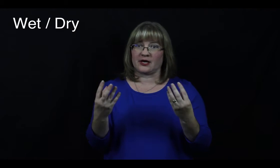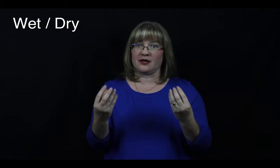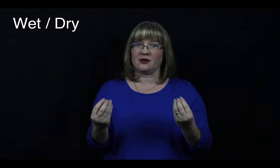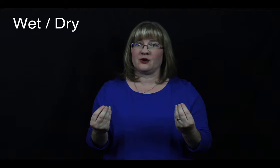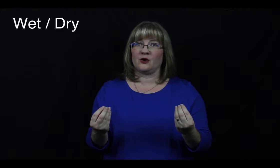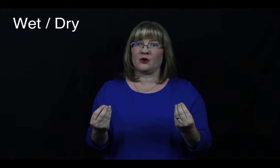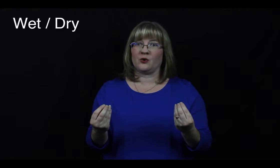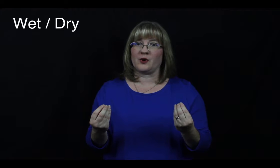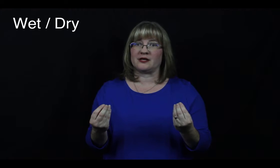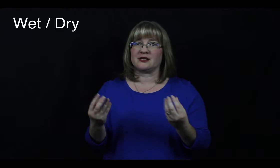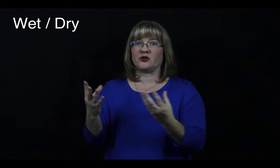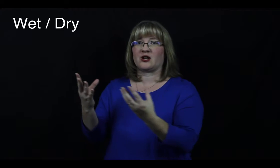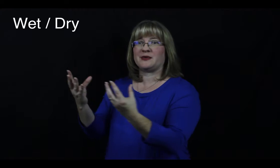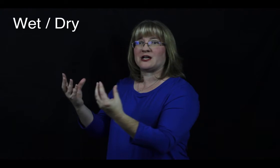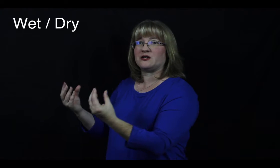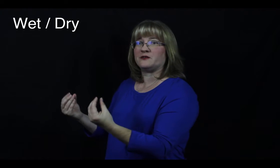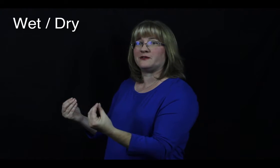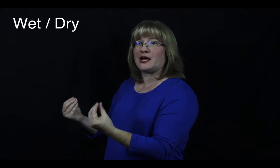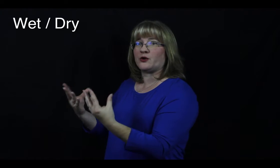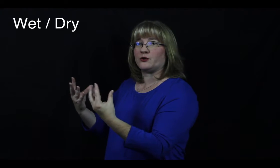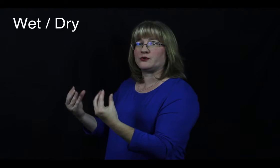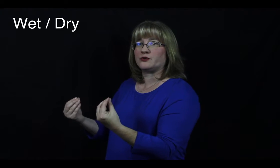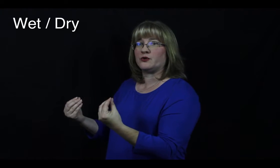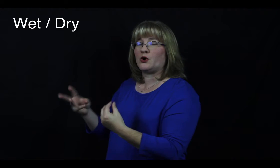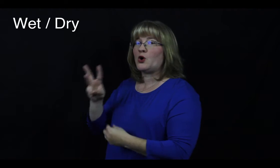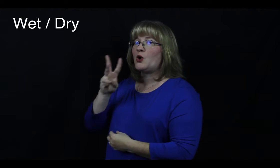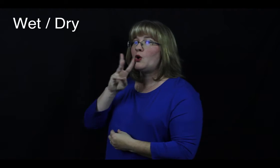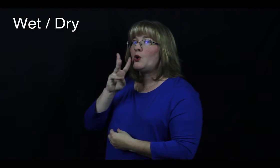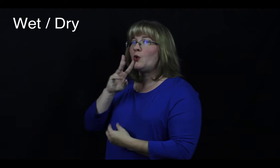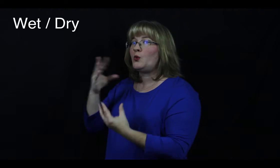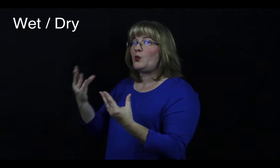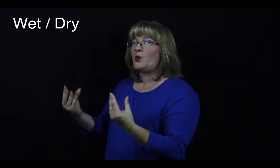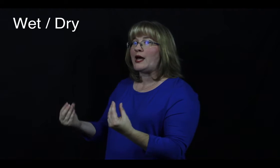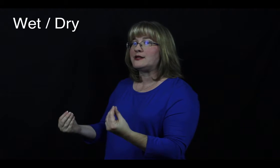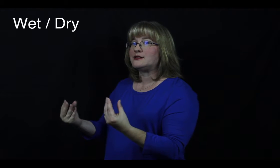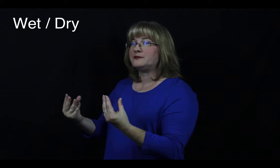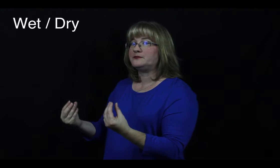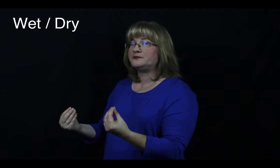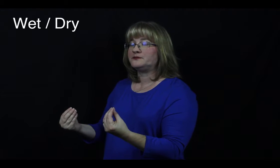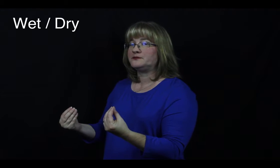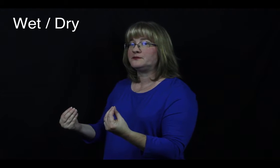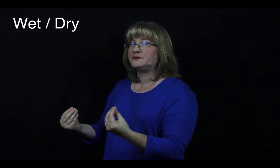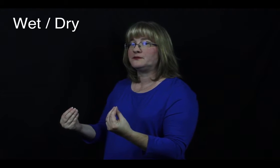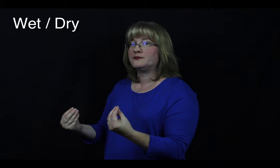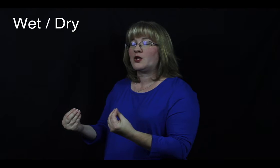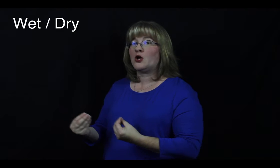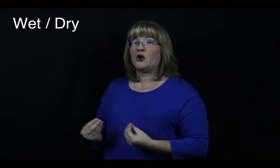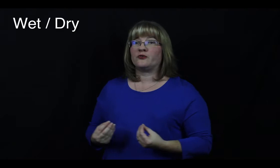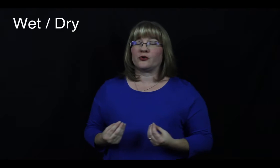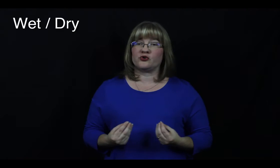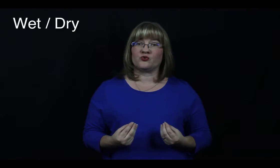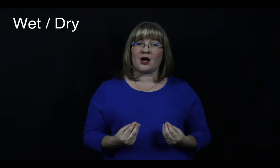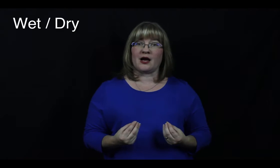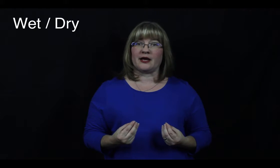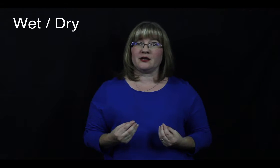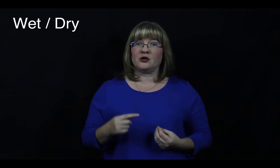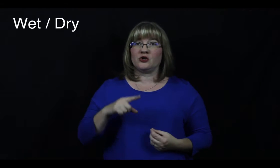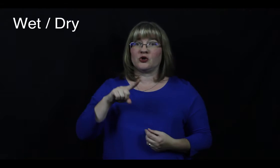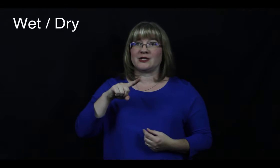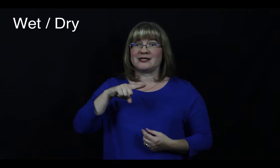Okay? Wet. They're coming down into flat O's. Wet. For dry, you're going to